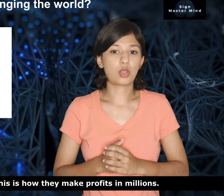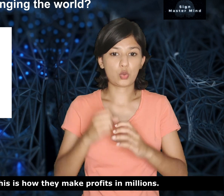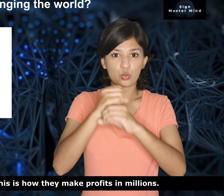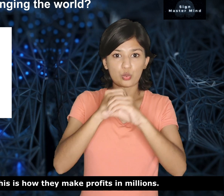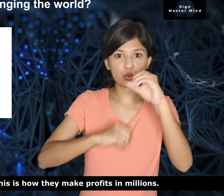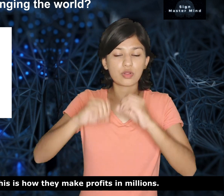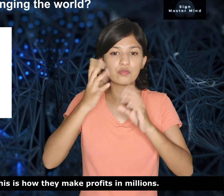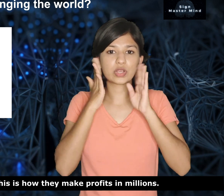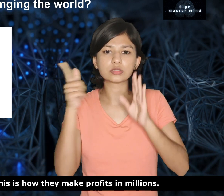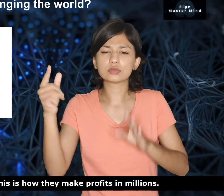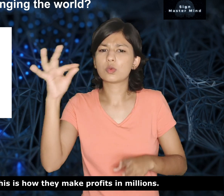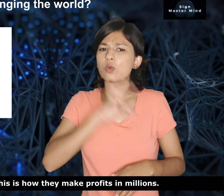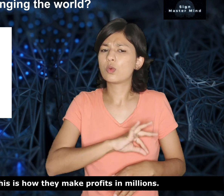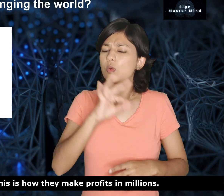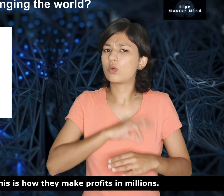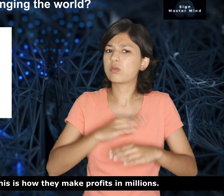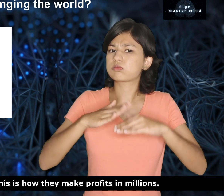This is how they make profits in millions.